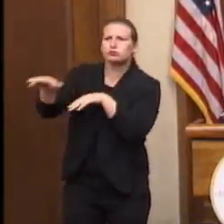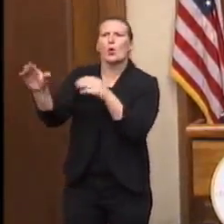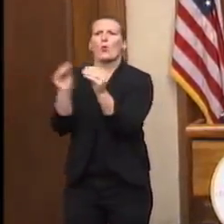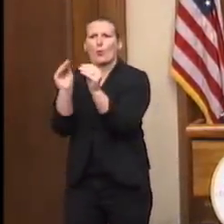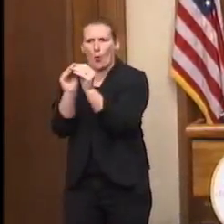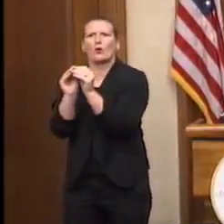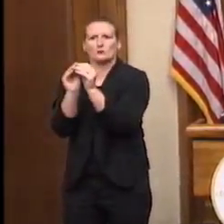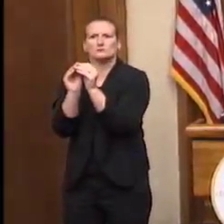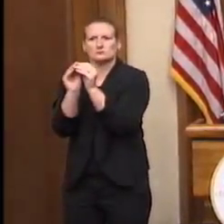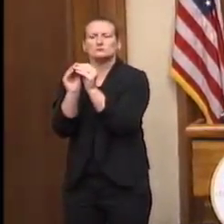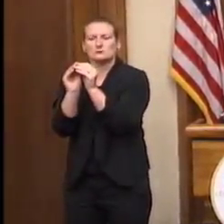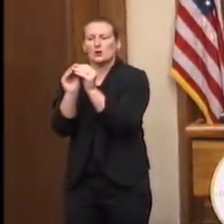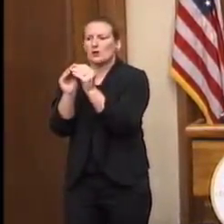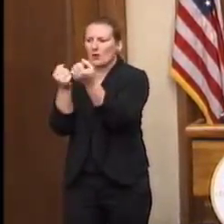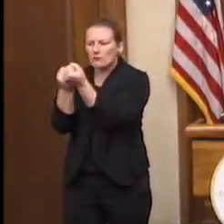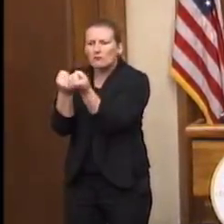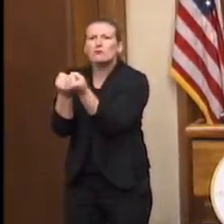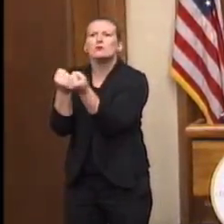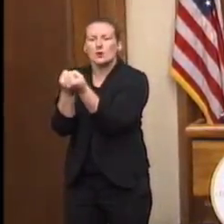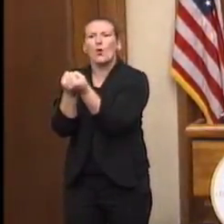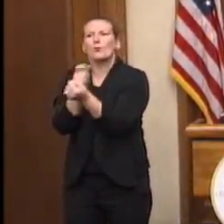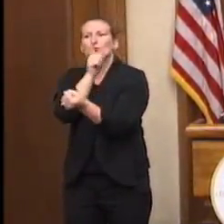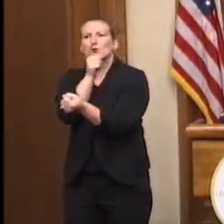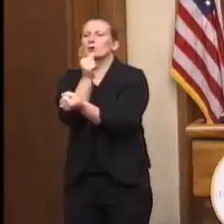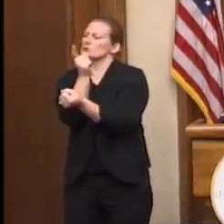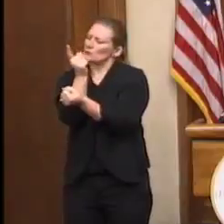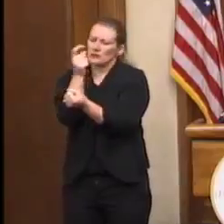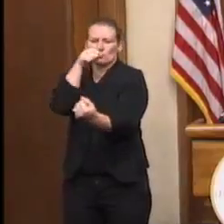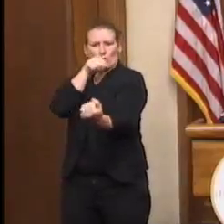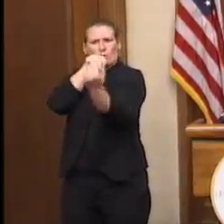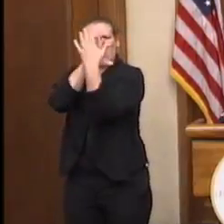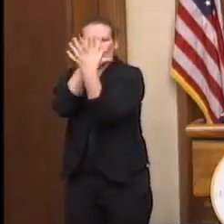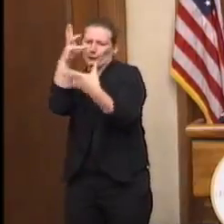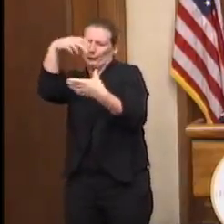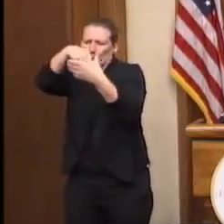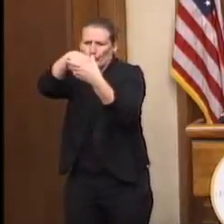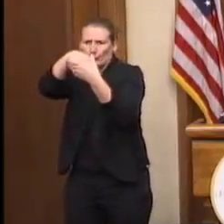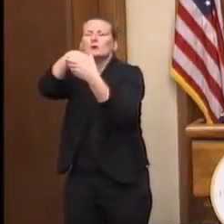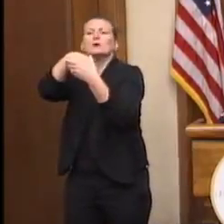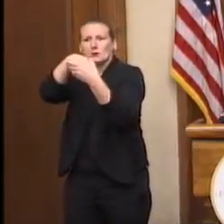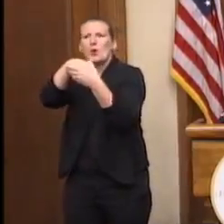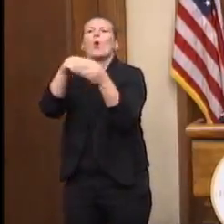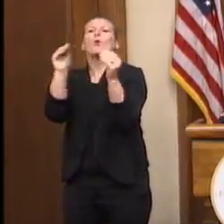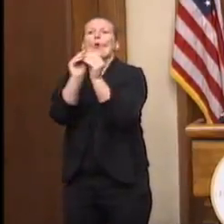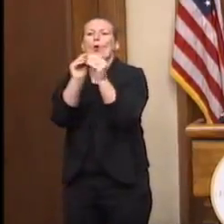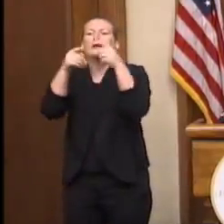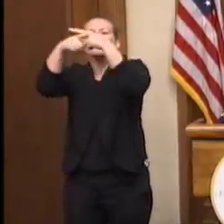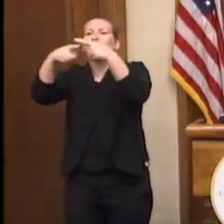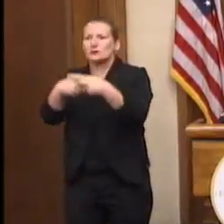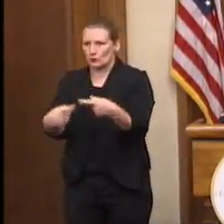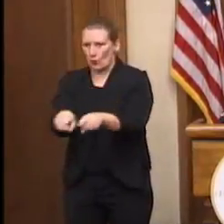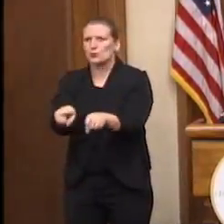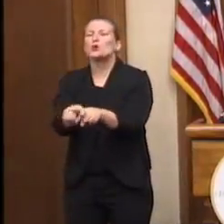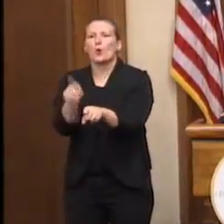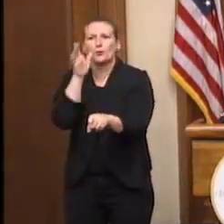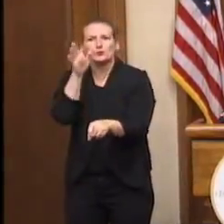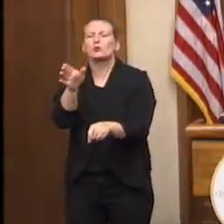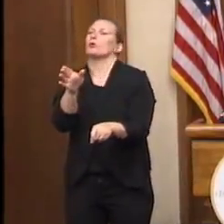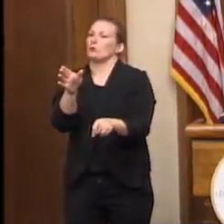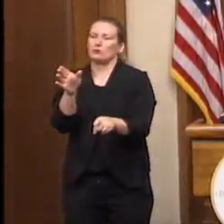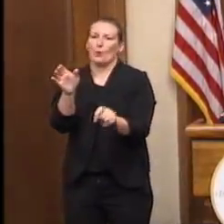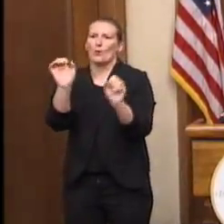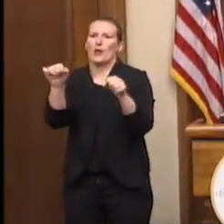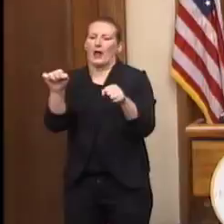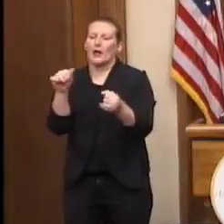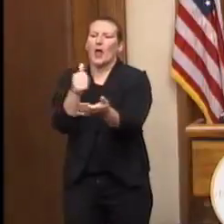challenging crime, and we're going to have comprehensively approach this, a lot more intervention as well. And we really want to do something that's going to